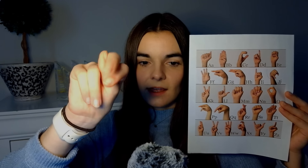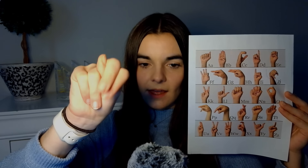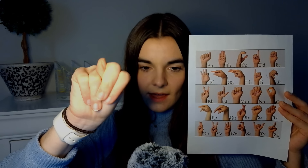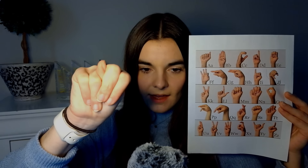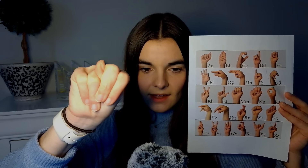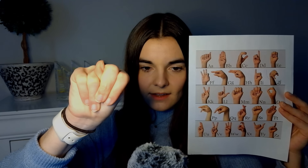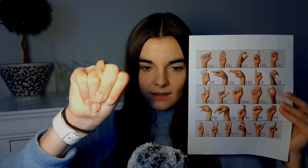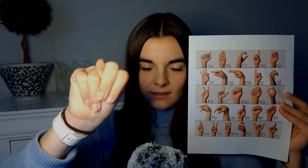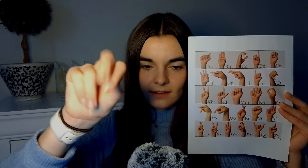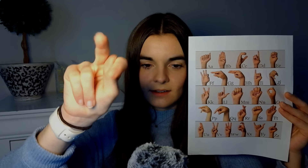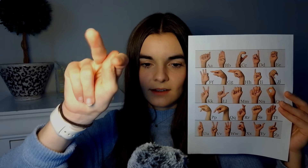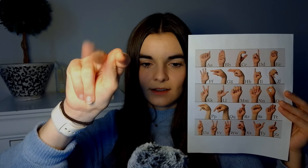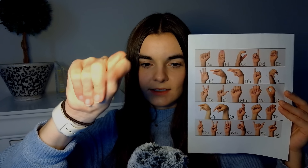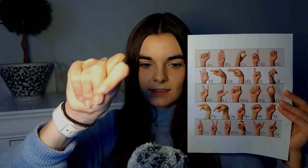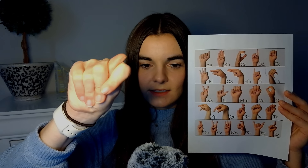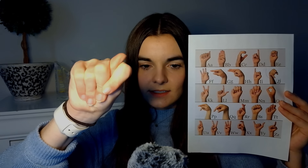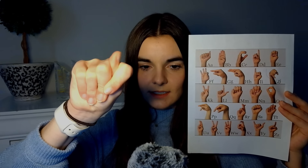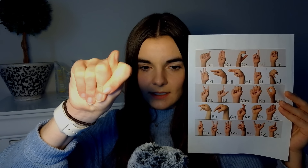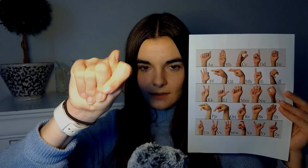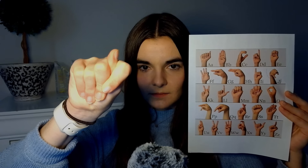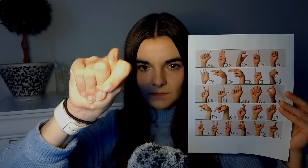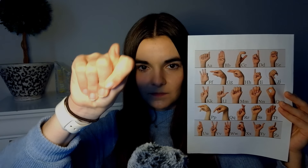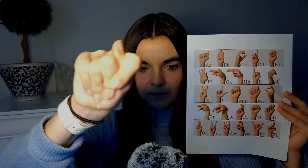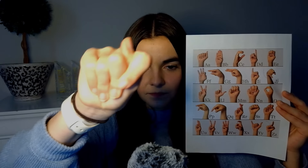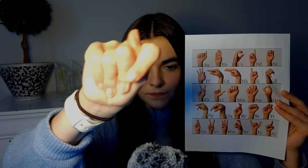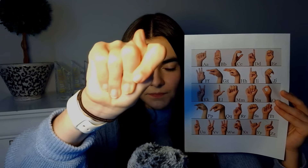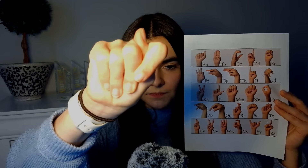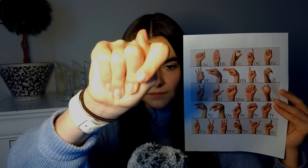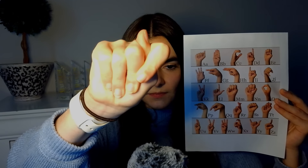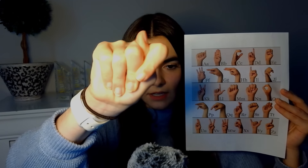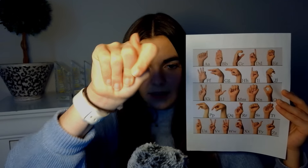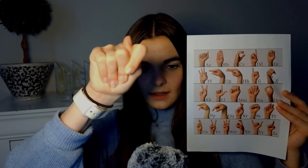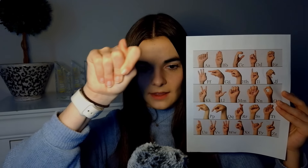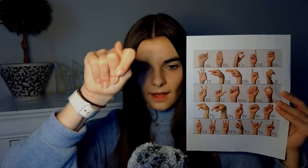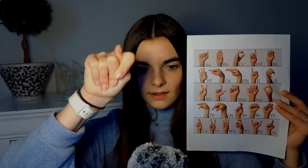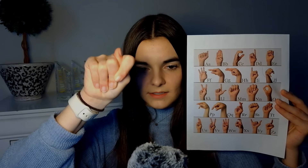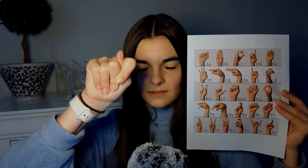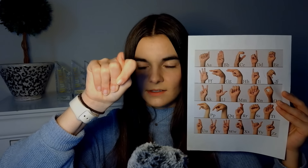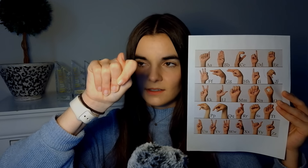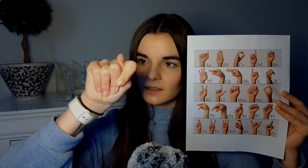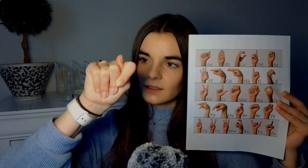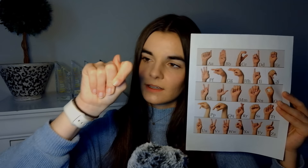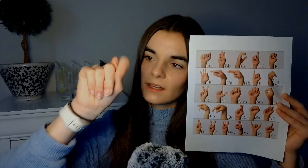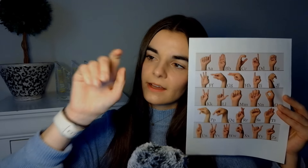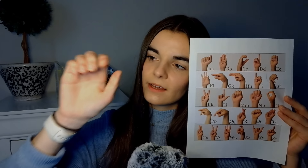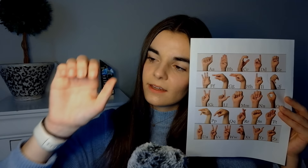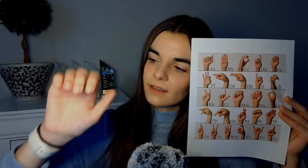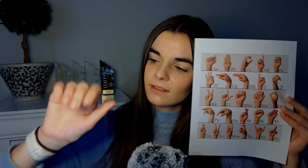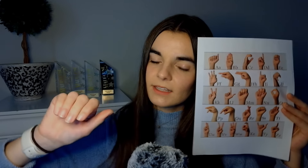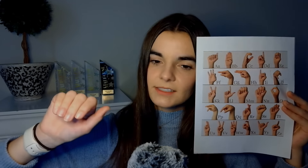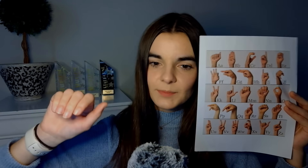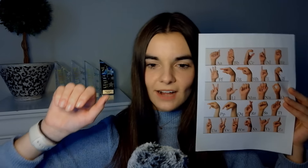N, T. Like that. Let's practice